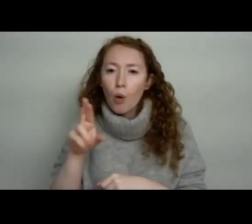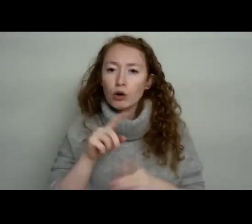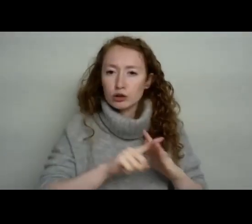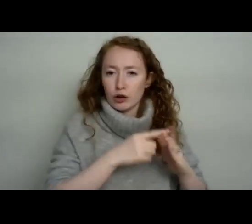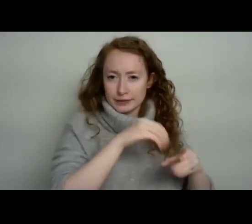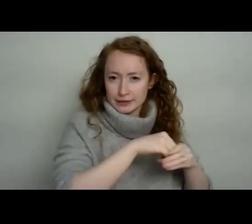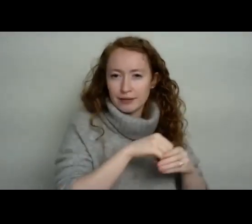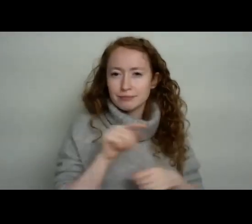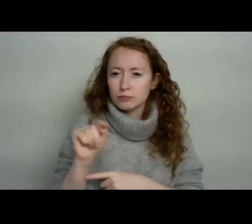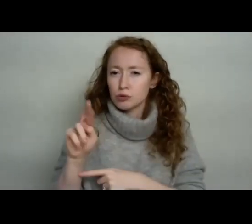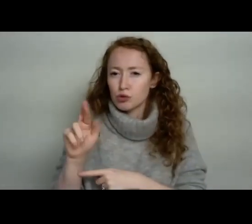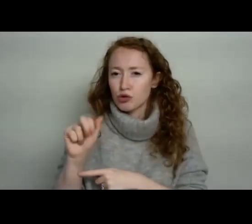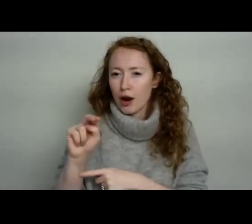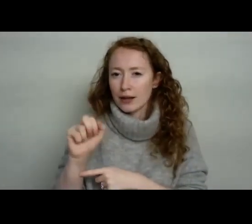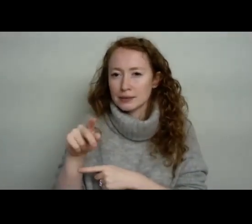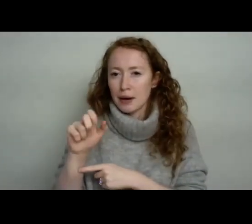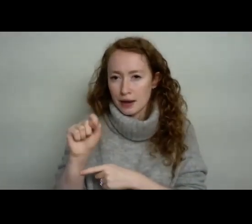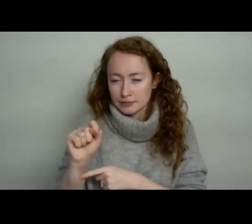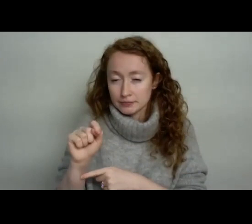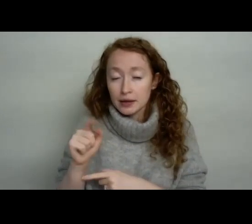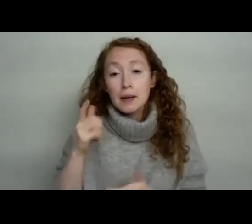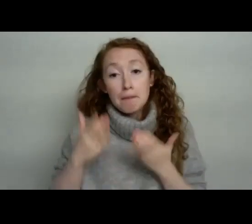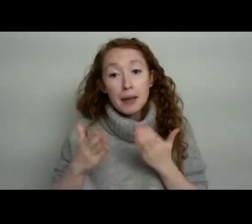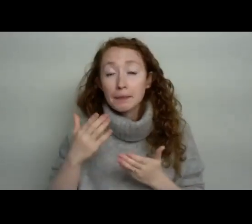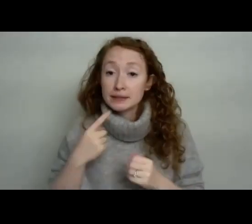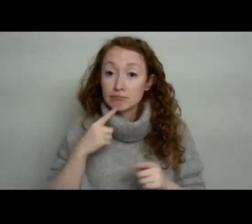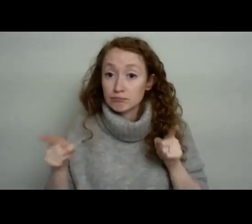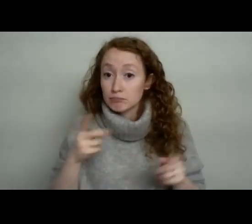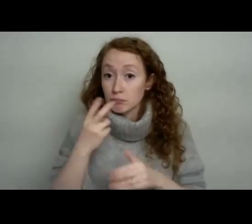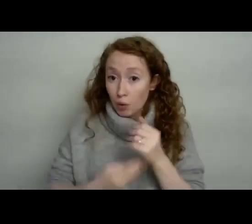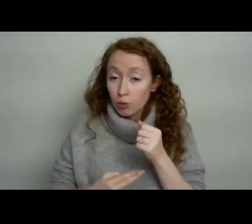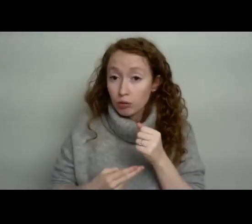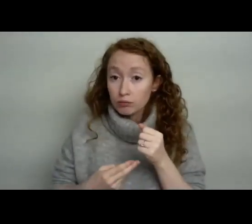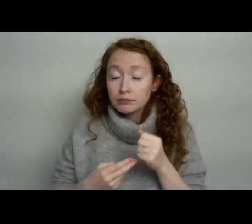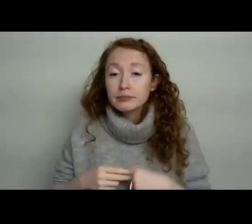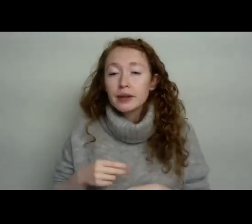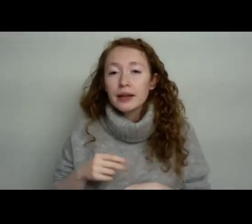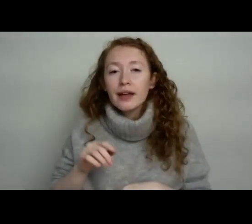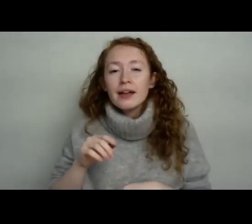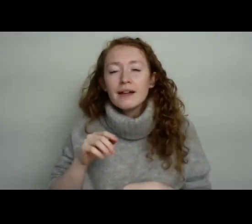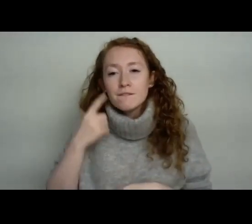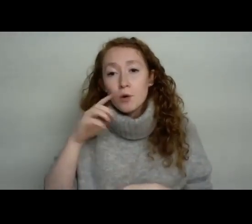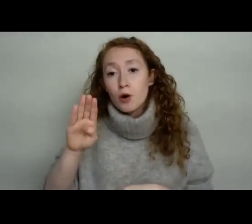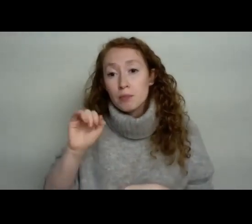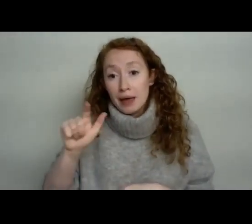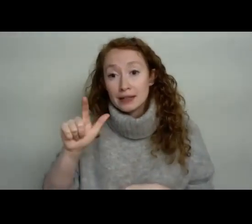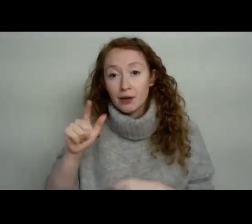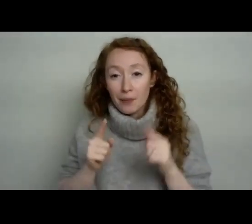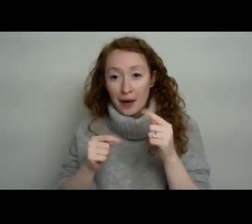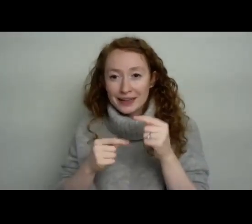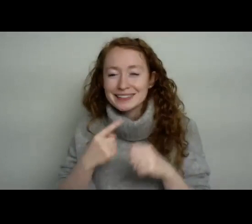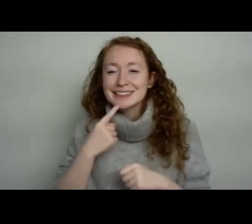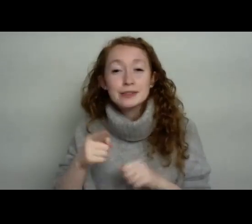or transplant if in fact both of those things are true. You'll see in the basil packets that it says direct sow